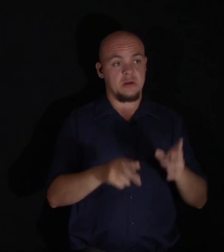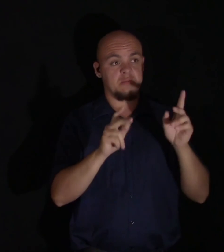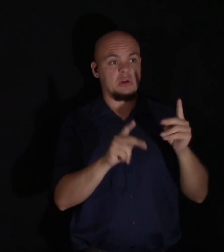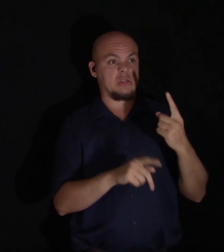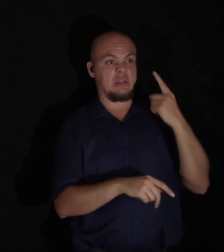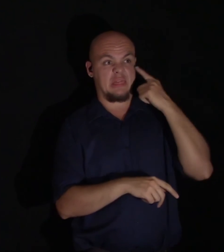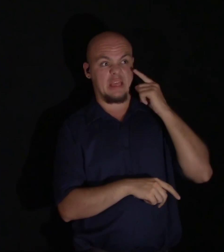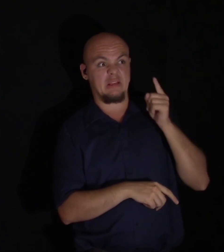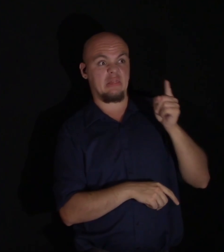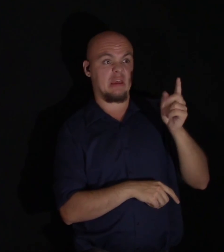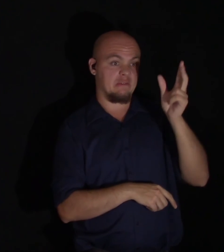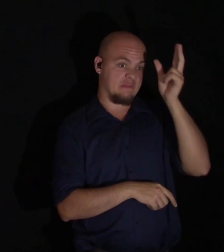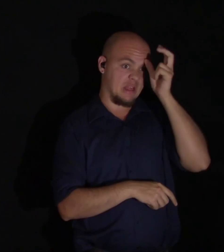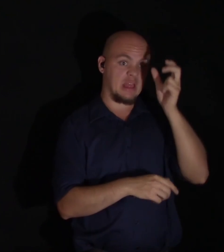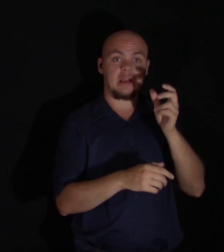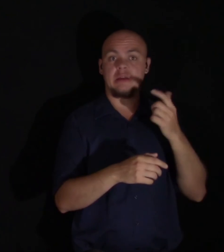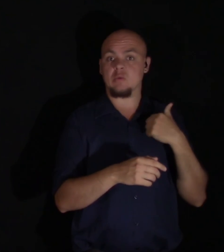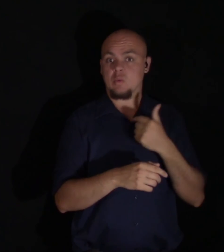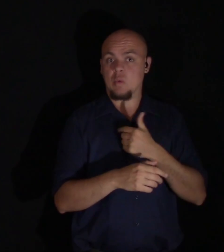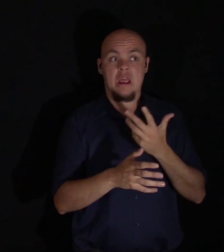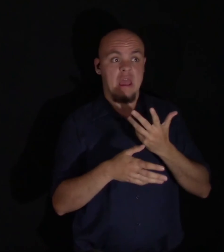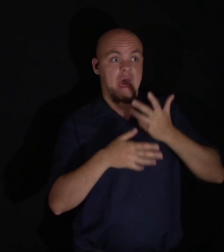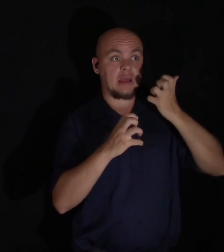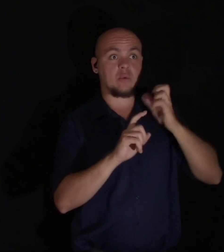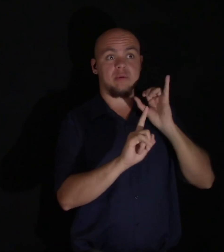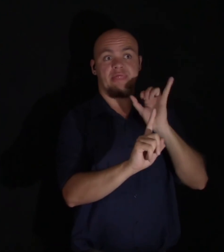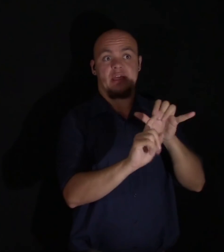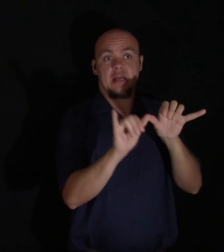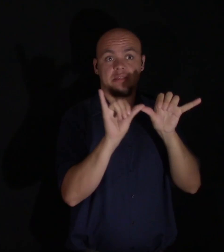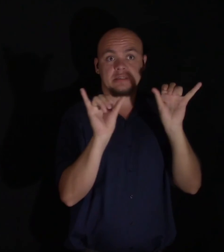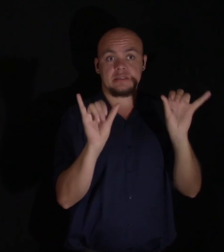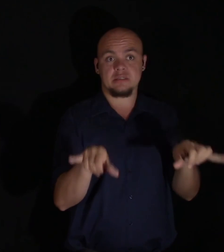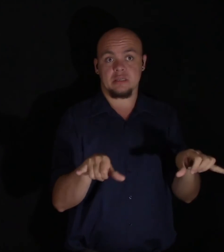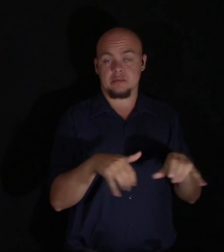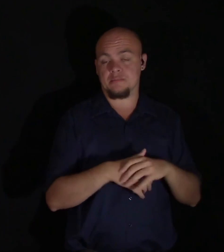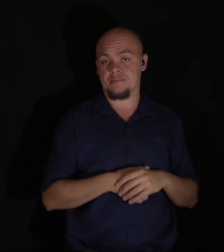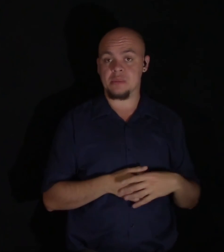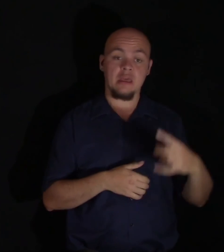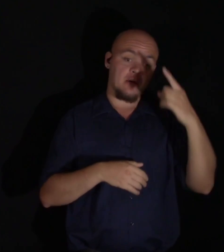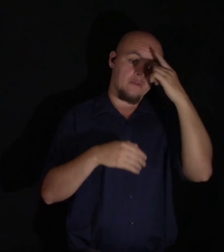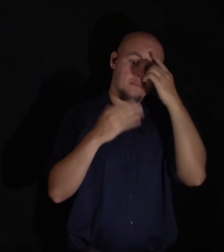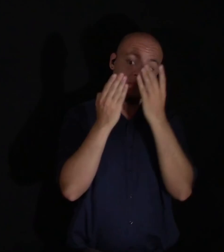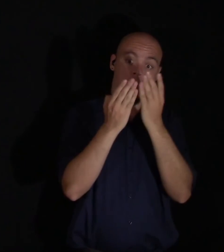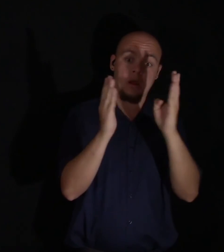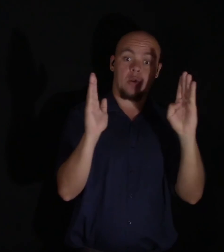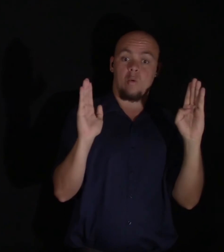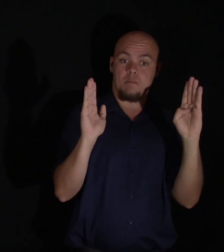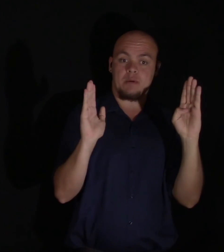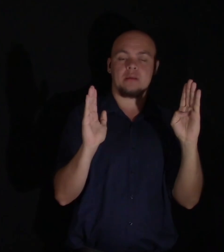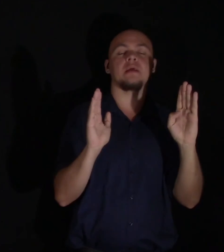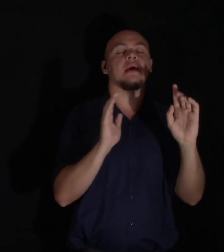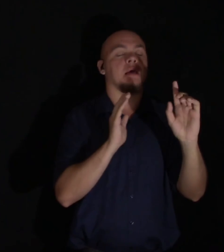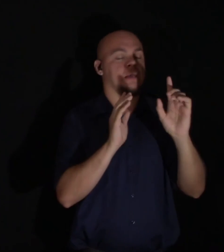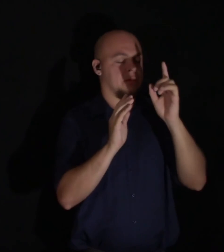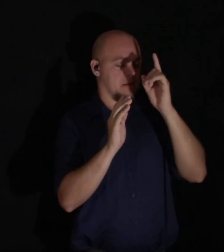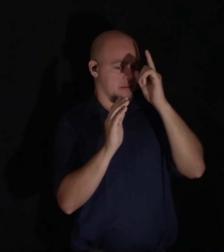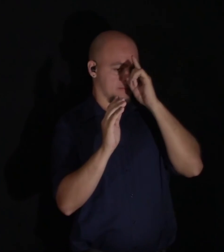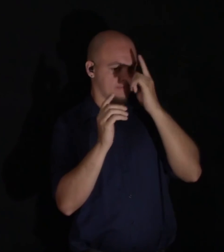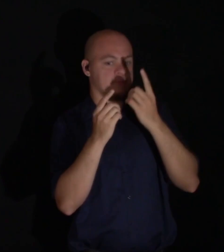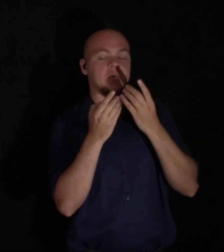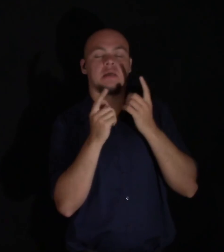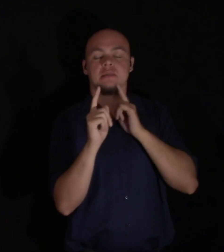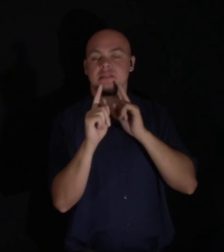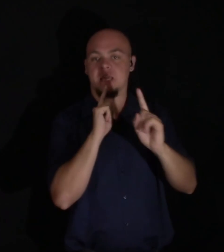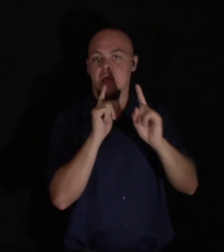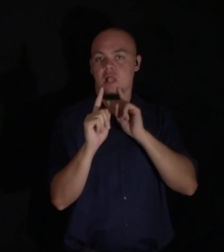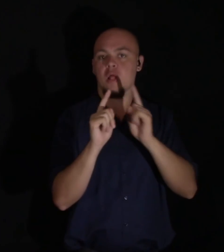or angry at a system. And if we have an open mind, we can have an open dialogue. Thank you for your time.